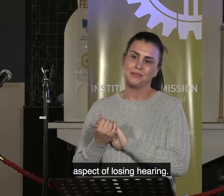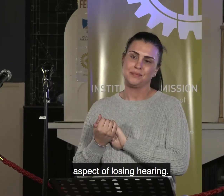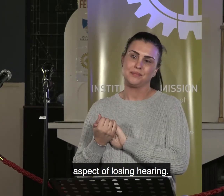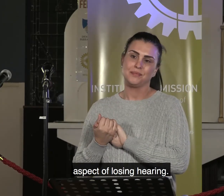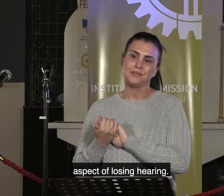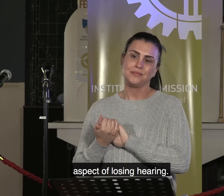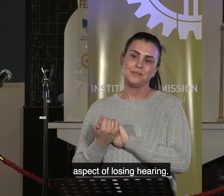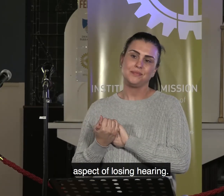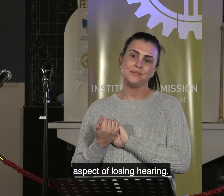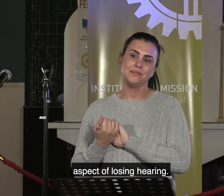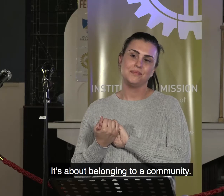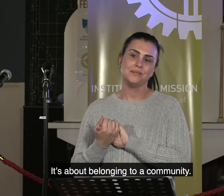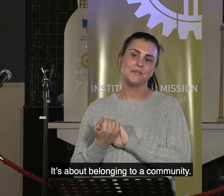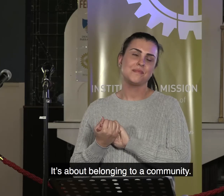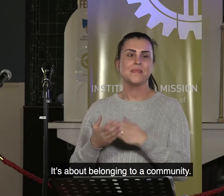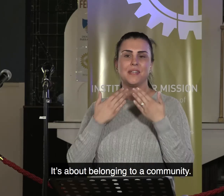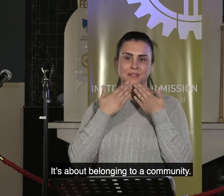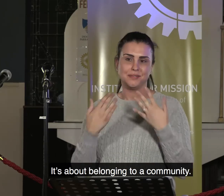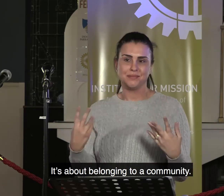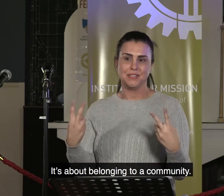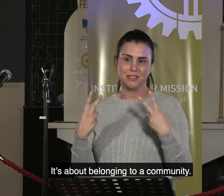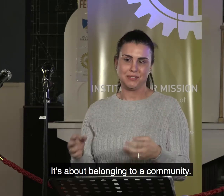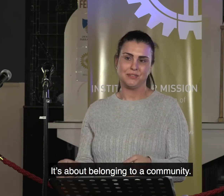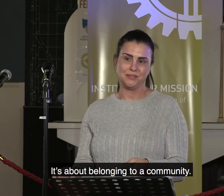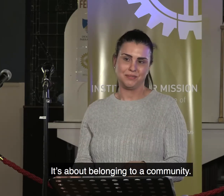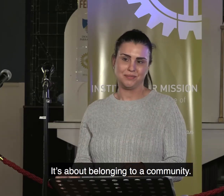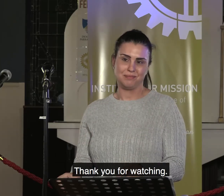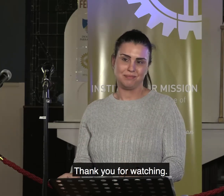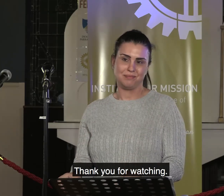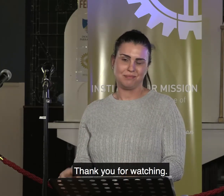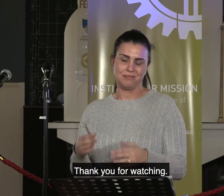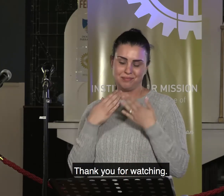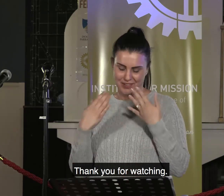hearing. It's about belonging to a community. Thank you for watching.